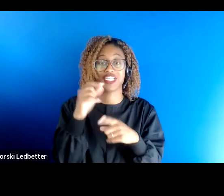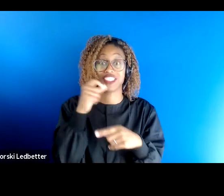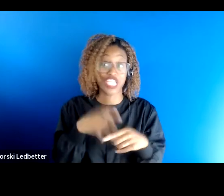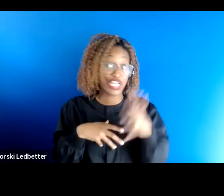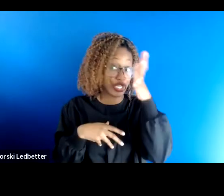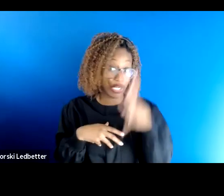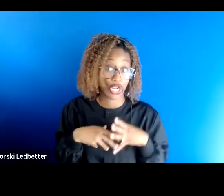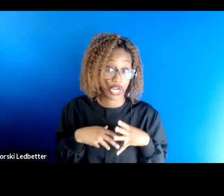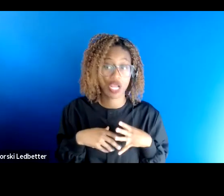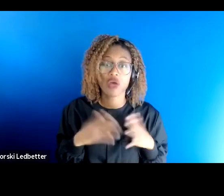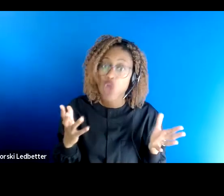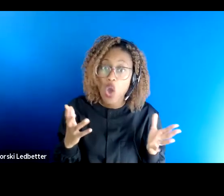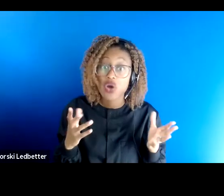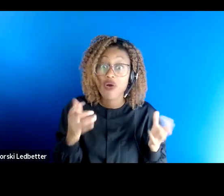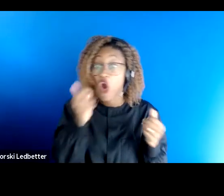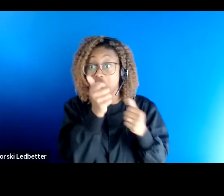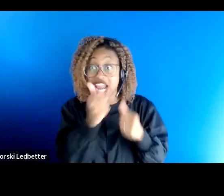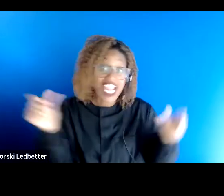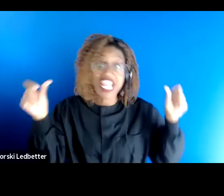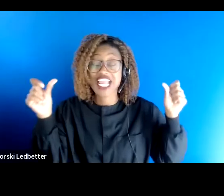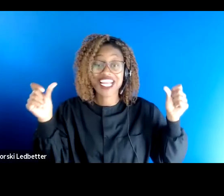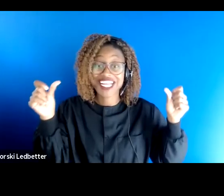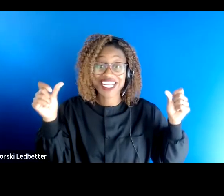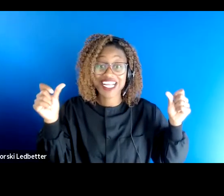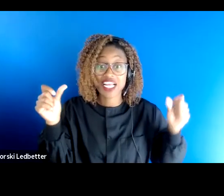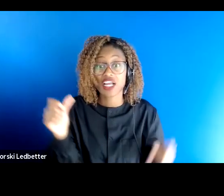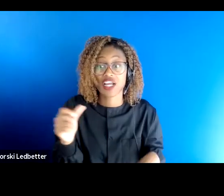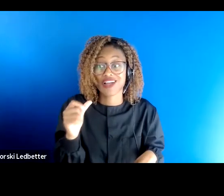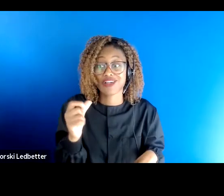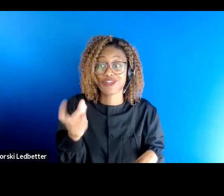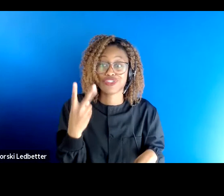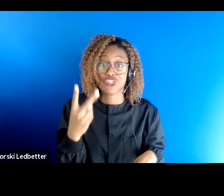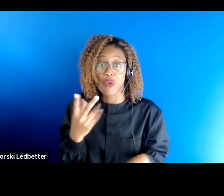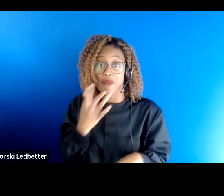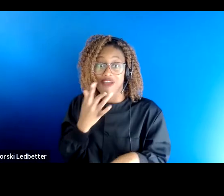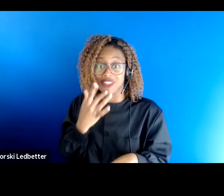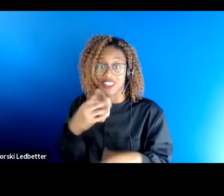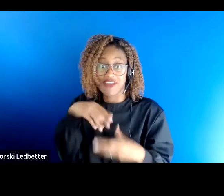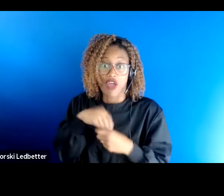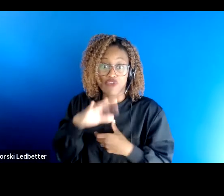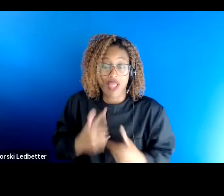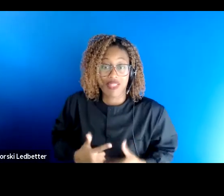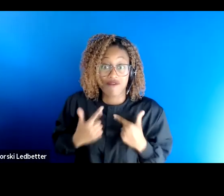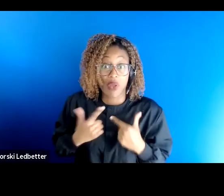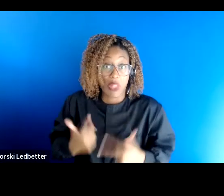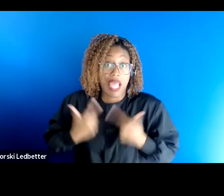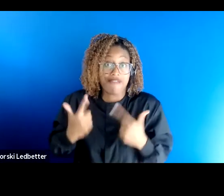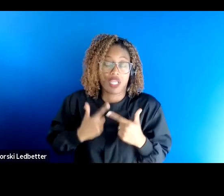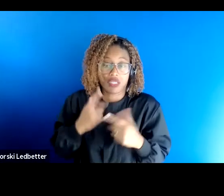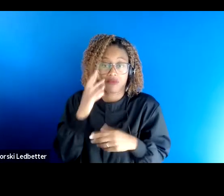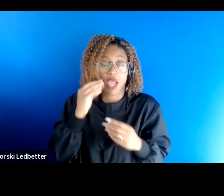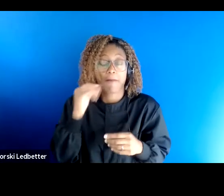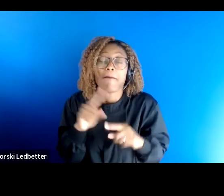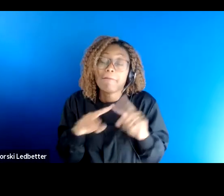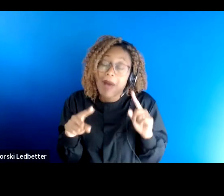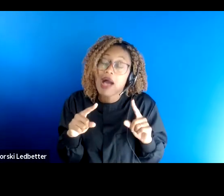just any two or more lived experiences, but perhaps two or more lived experiences that are